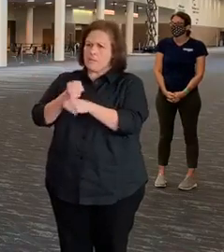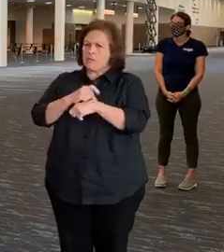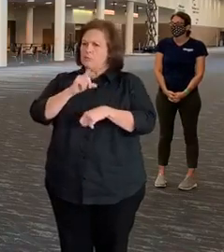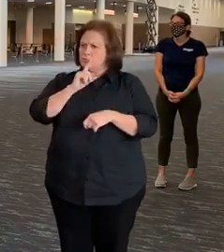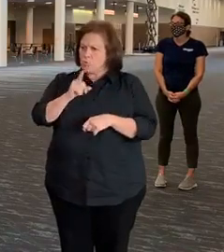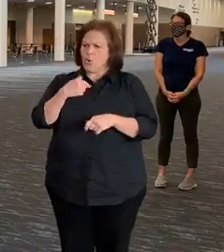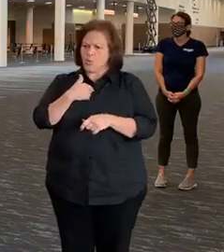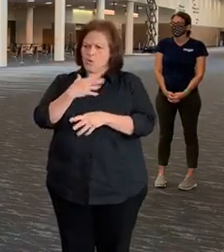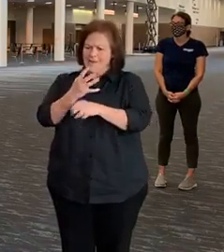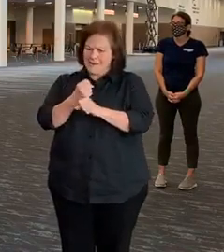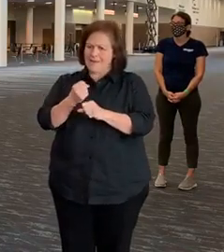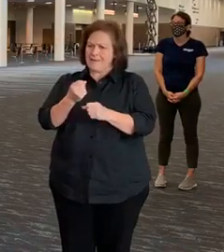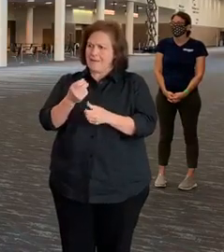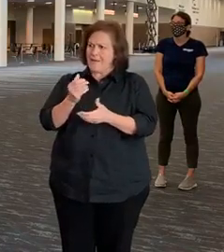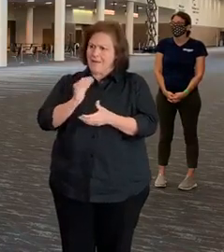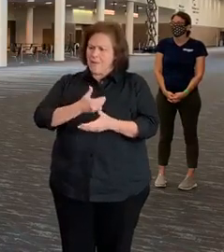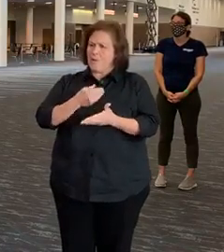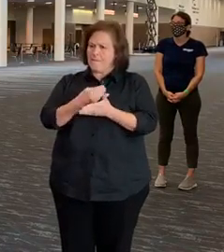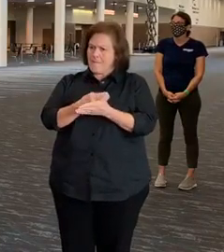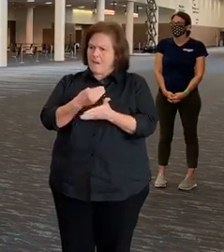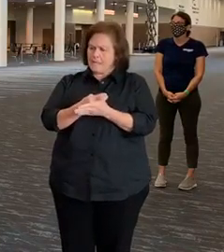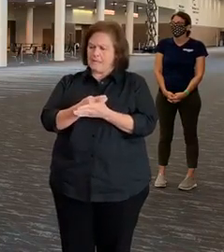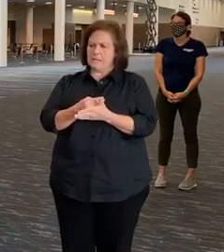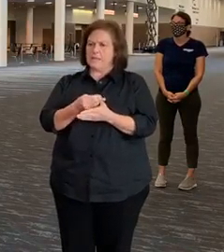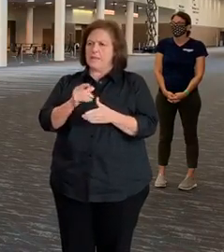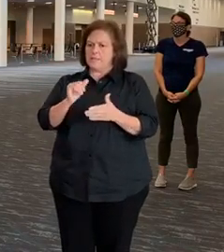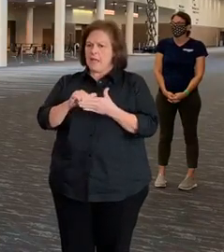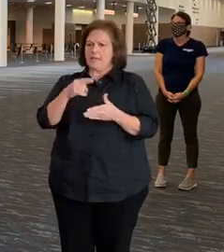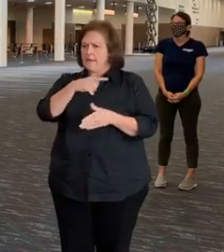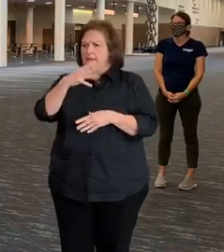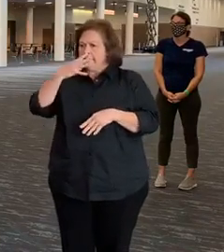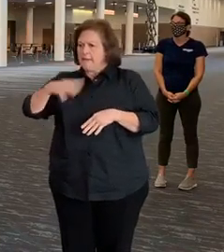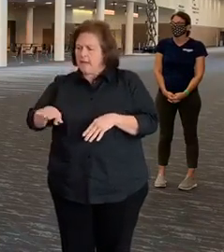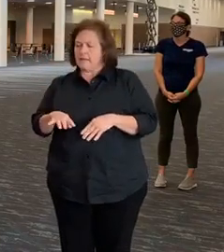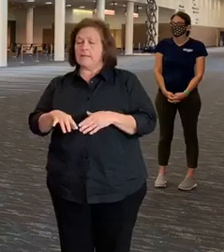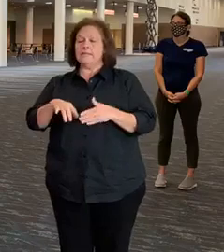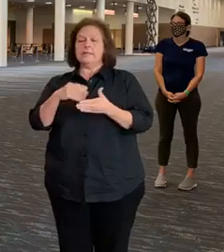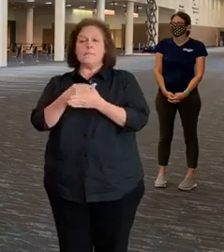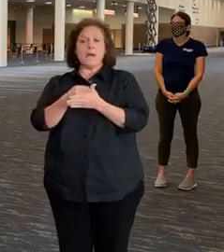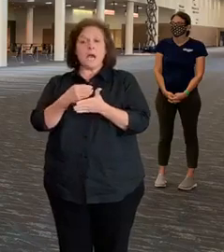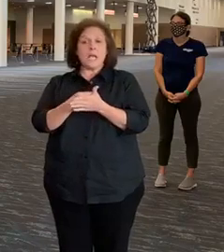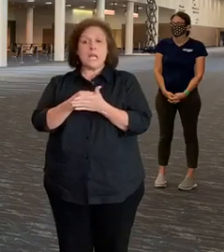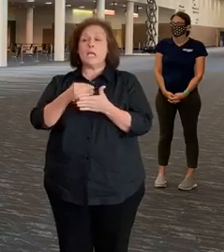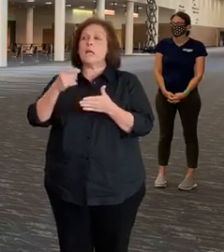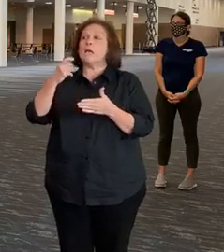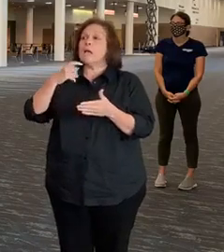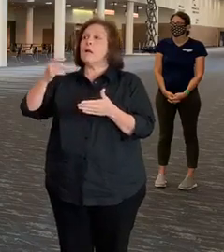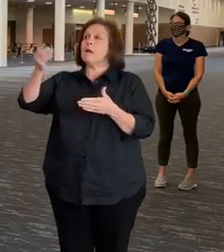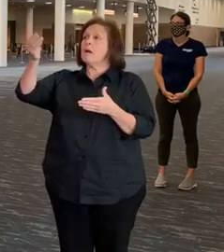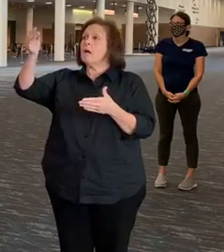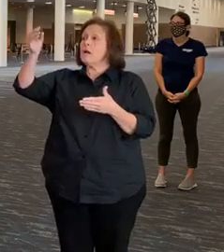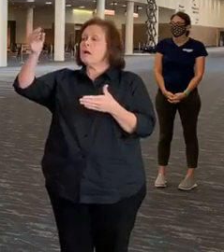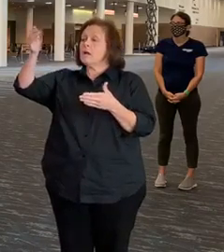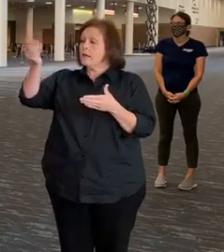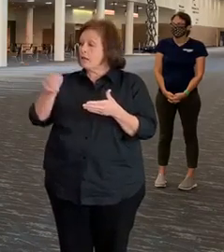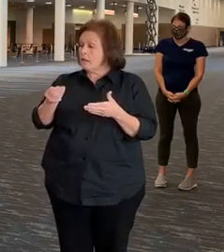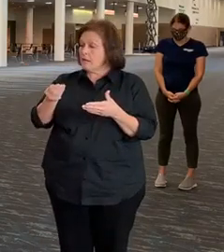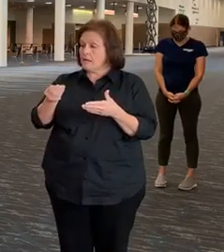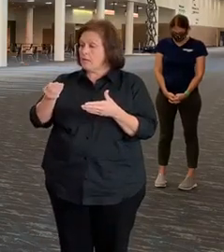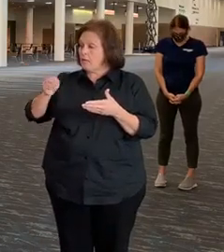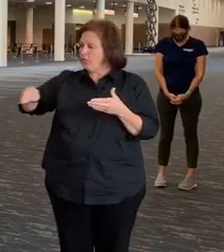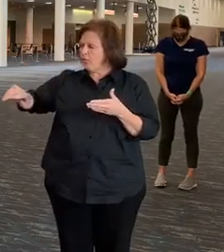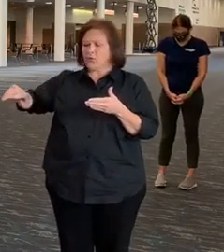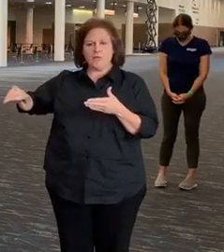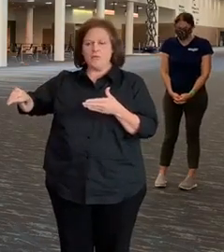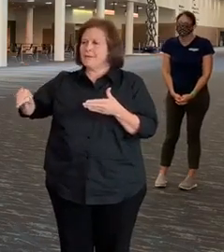her fair share, not overlooking the fact that dollars were redirected and diluted. Okay, and regardless